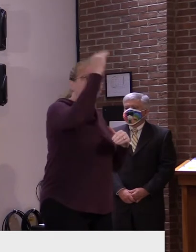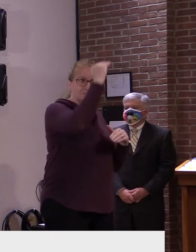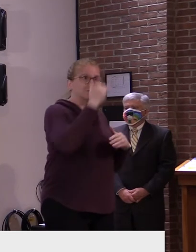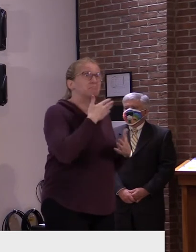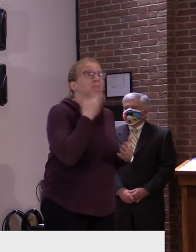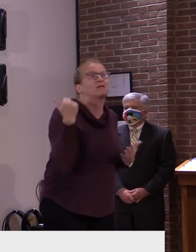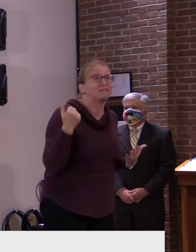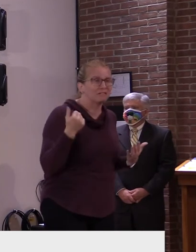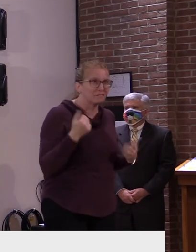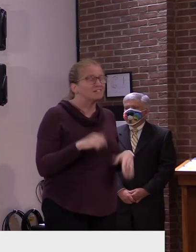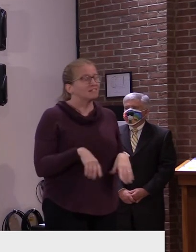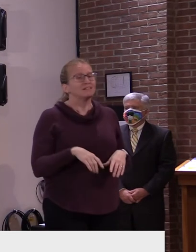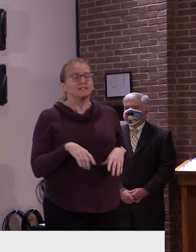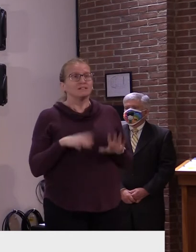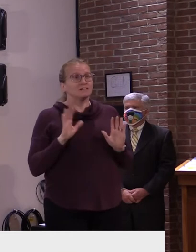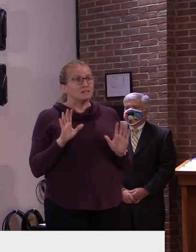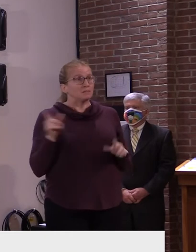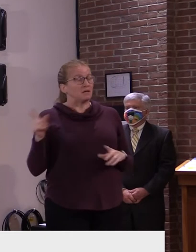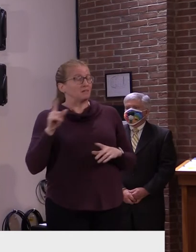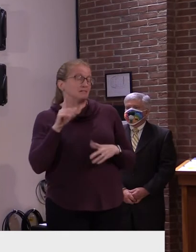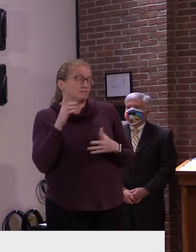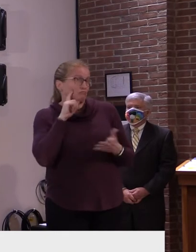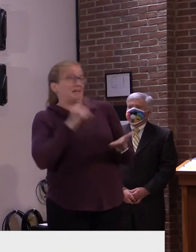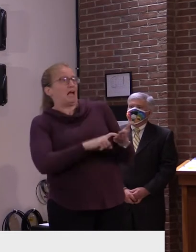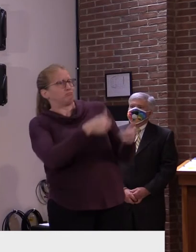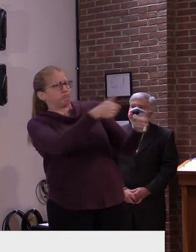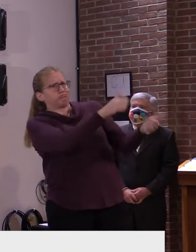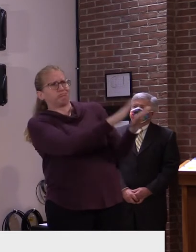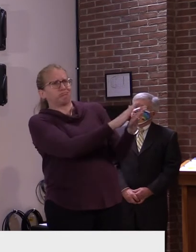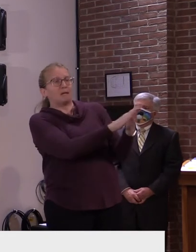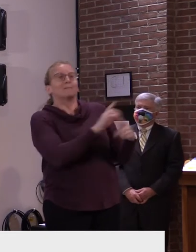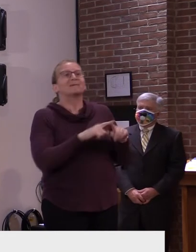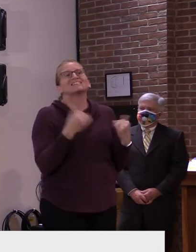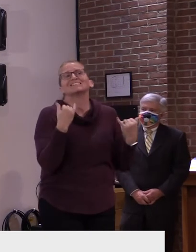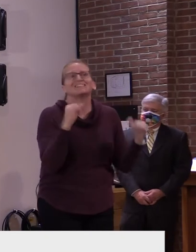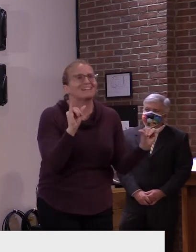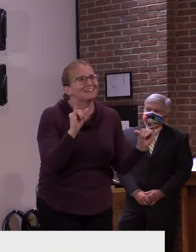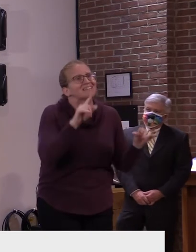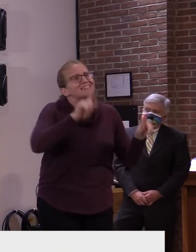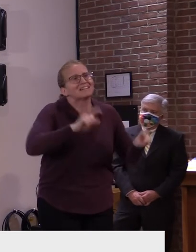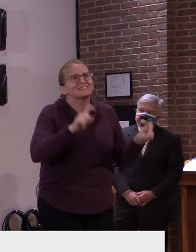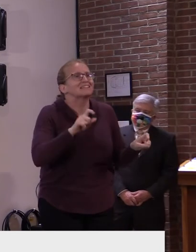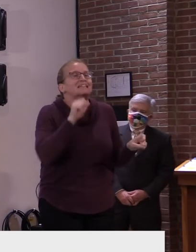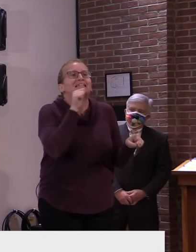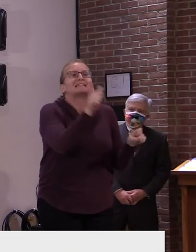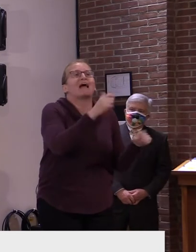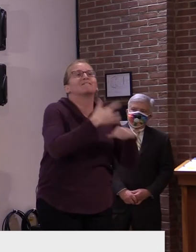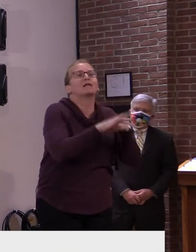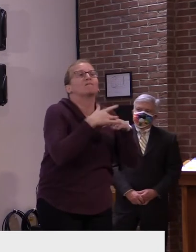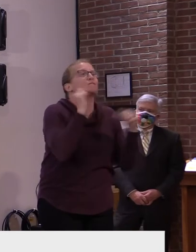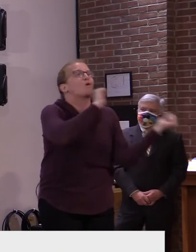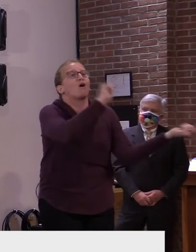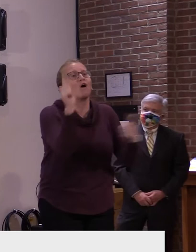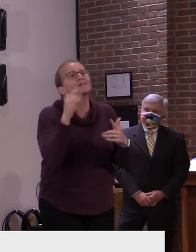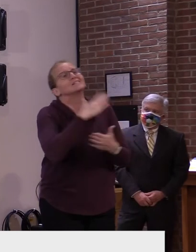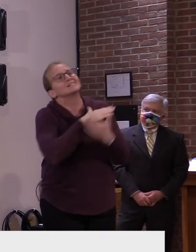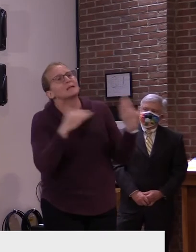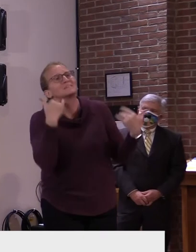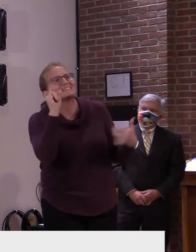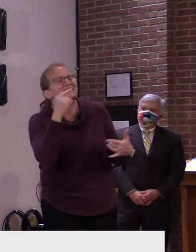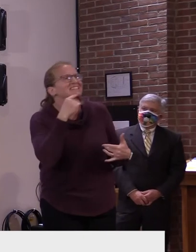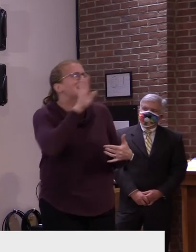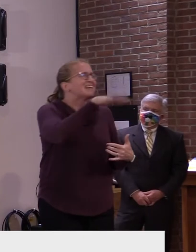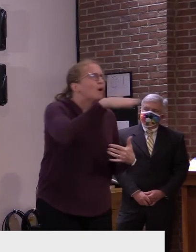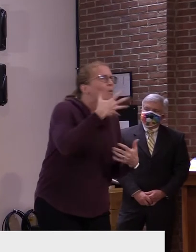available to everyone precisely when they need it or want it to remedy that we are entering